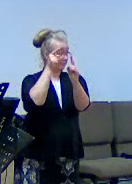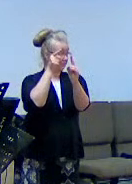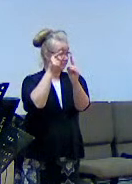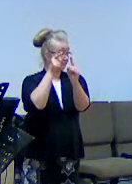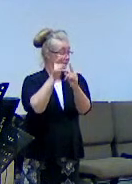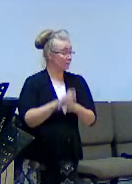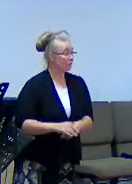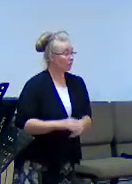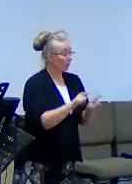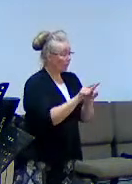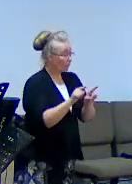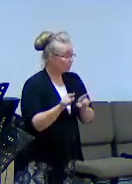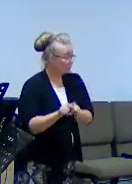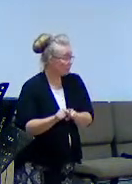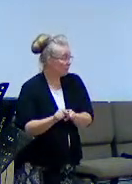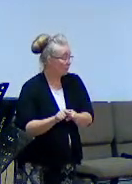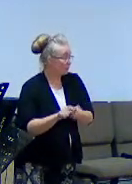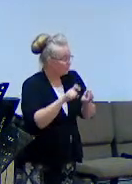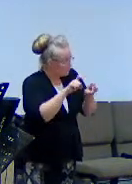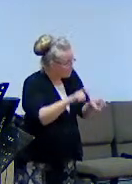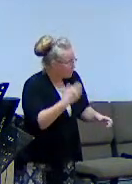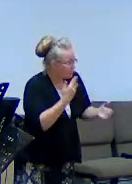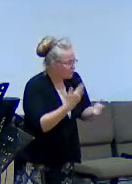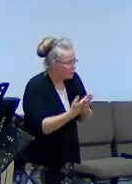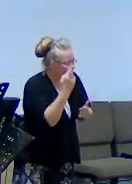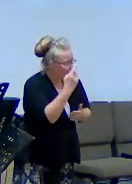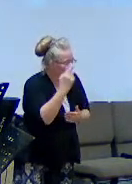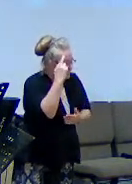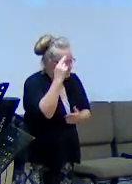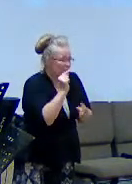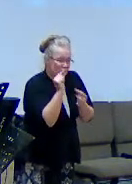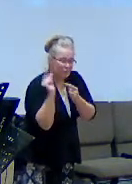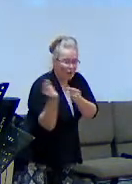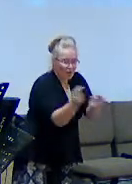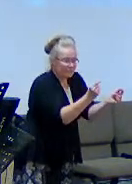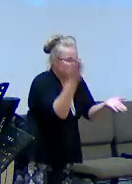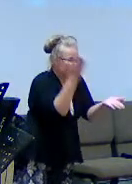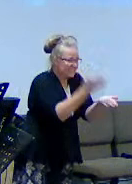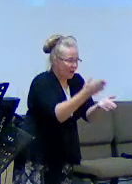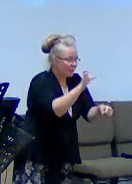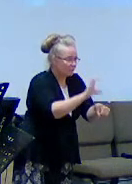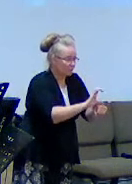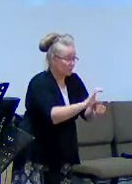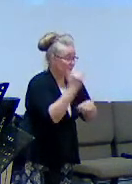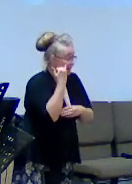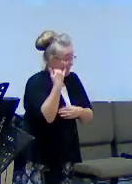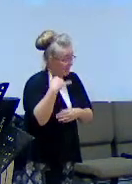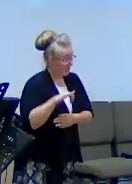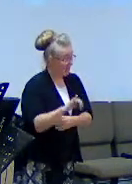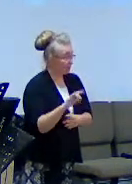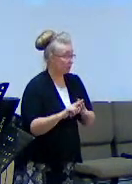That also should be a good reason for gossip to stop in this church if it ever starts.